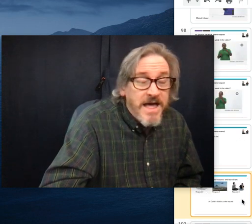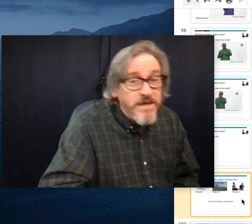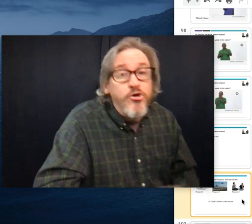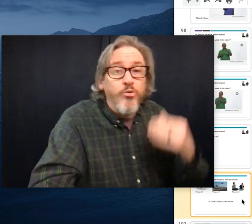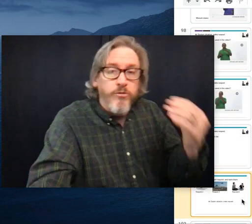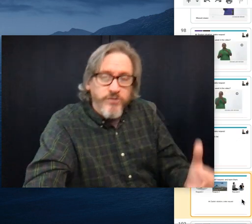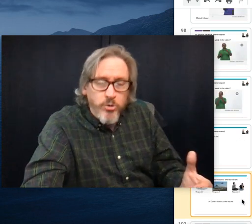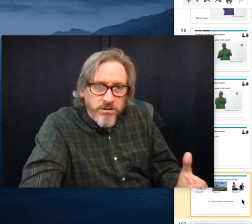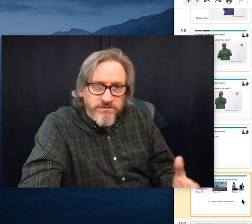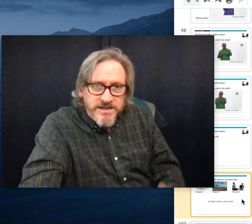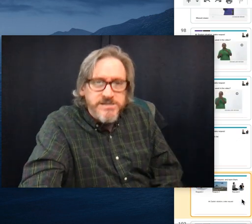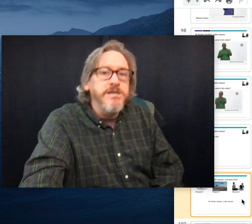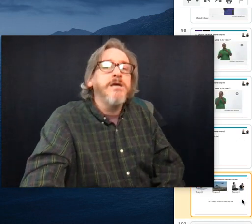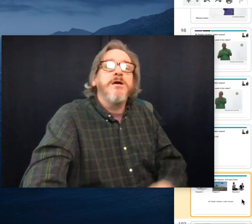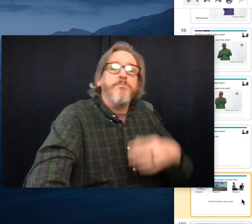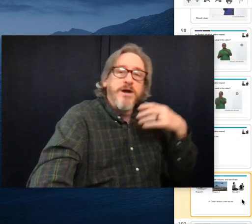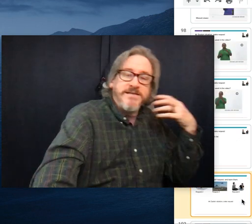Show up, appear.